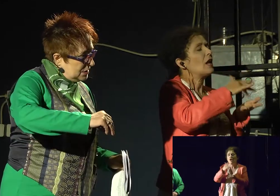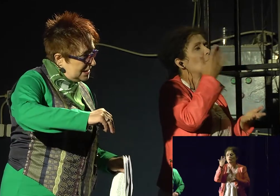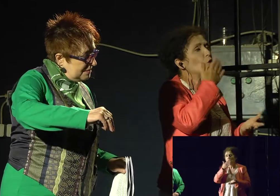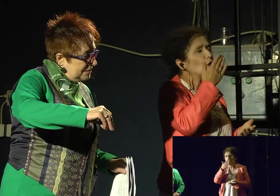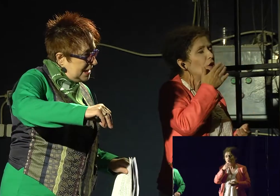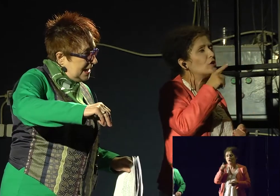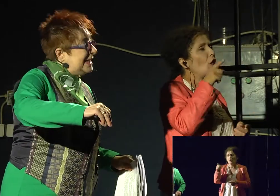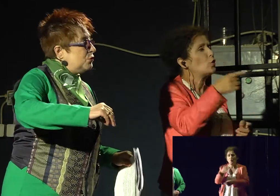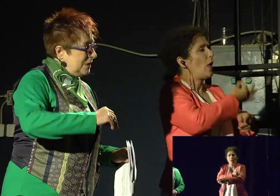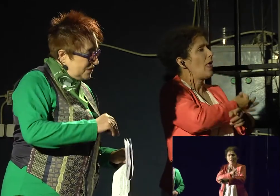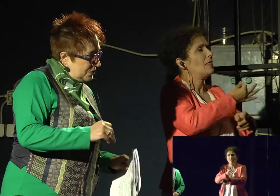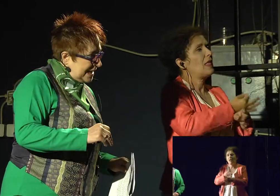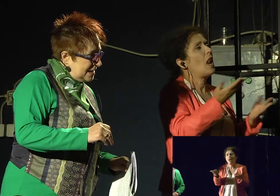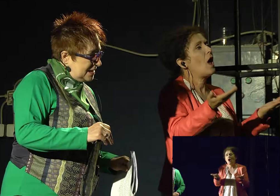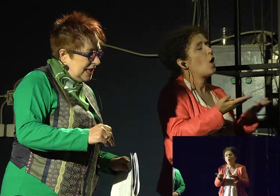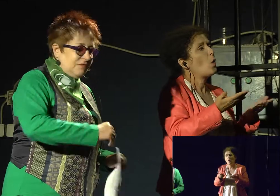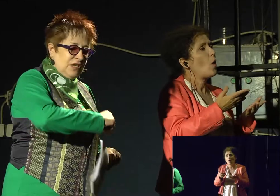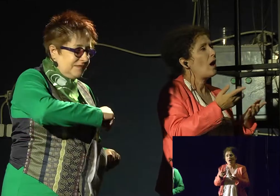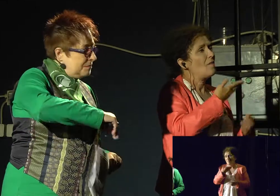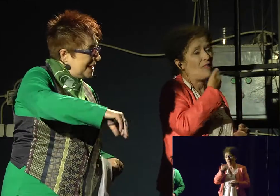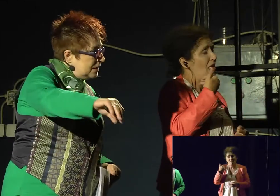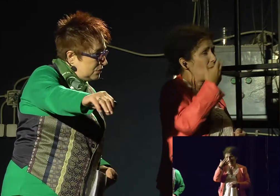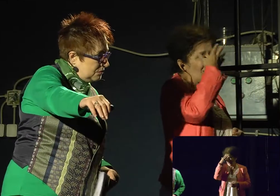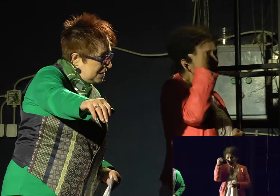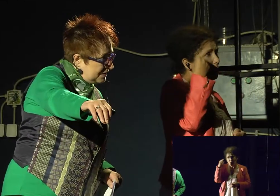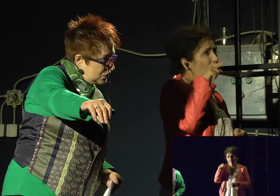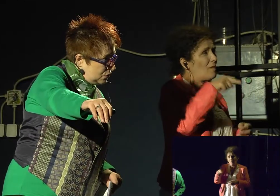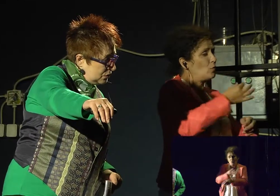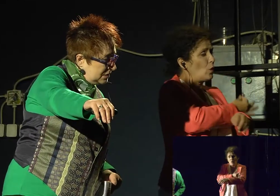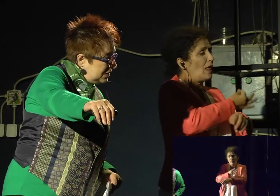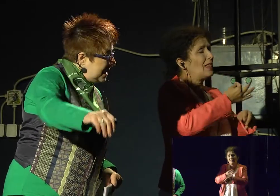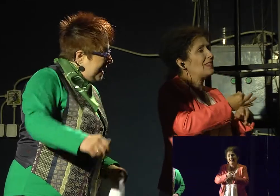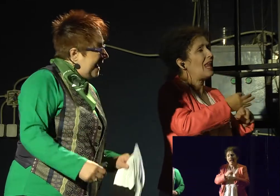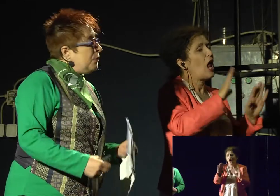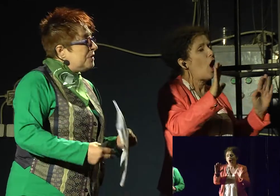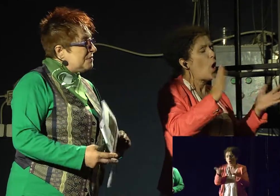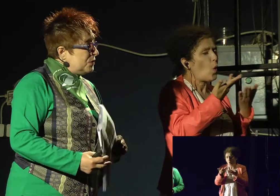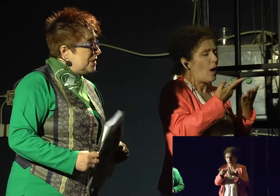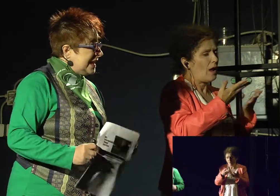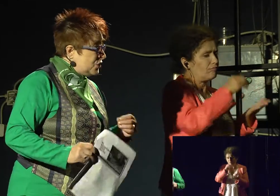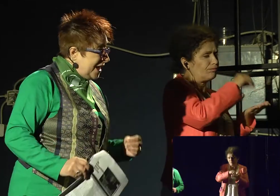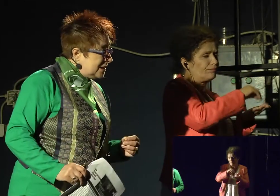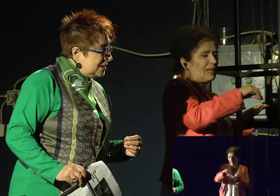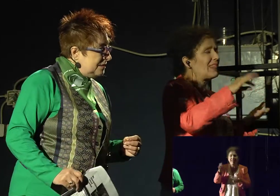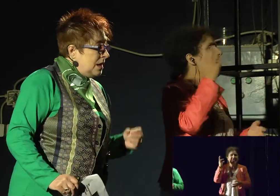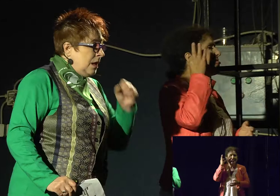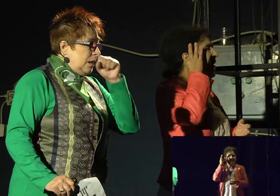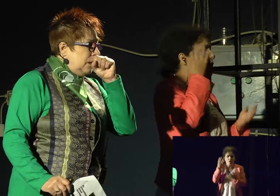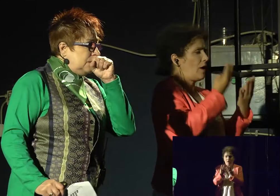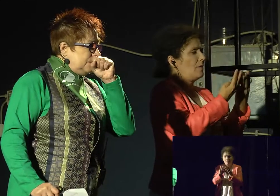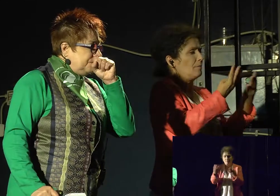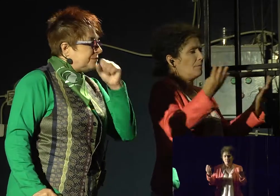the girls in 12th grade in front of the medical room of the school. And we were supposed to get checked